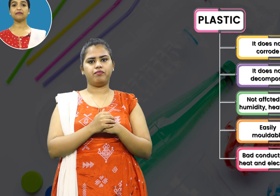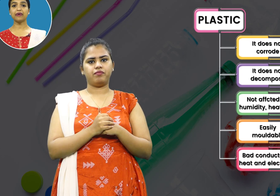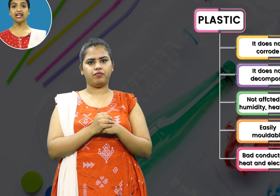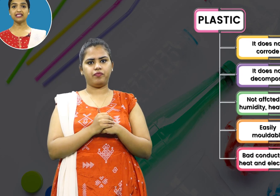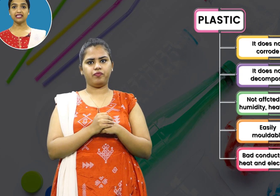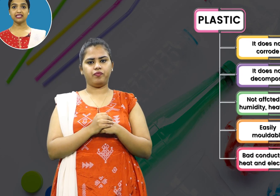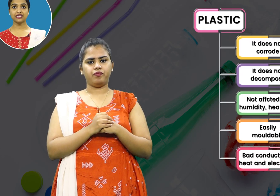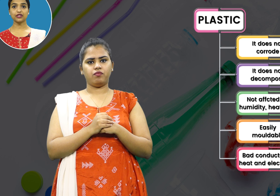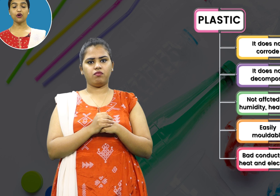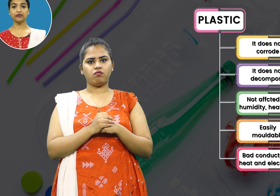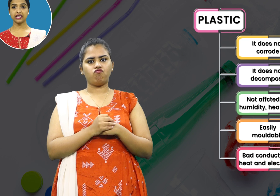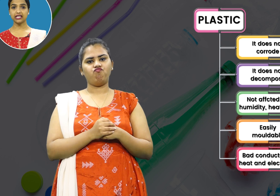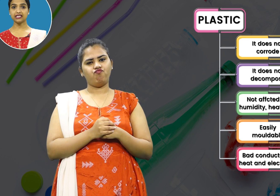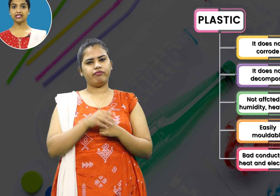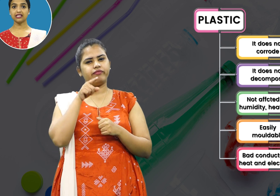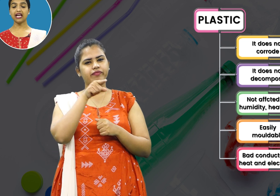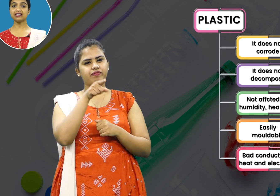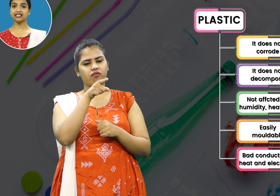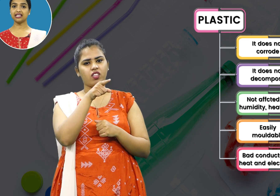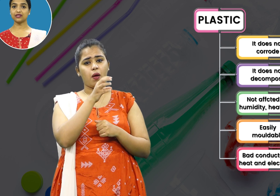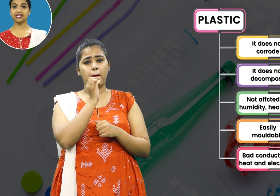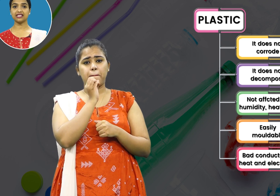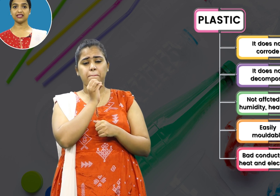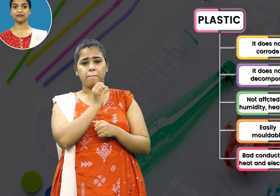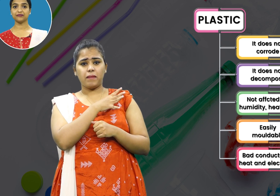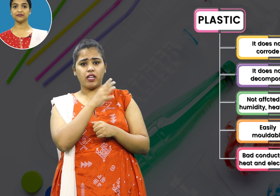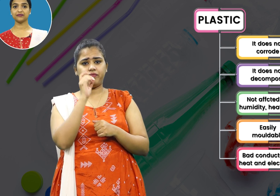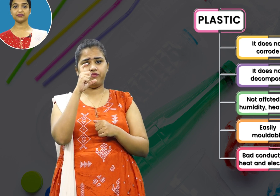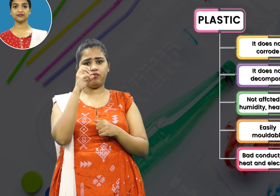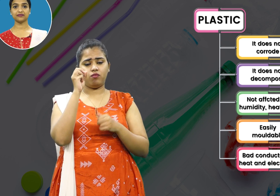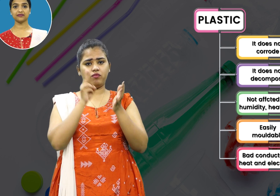It is bad conductor of heat and electricity.